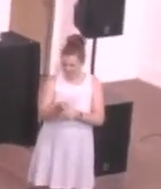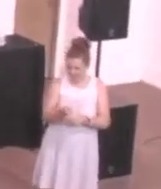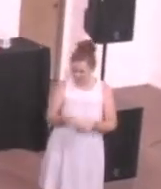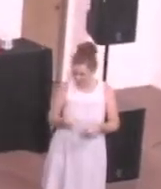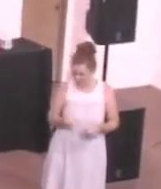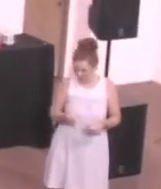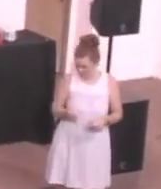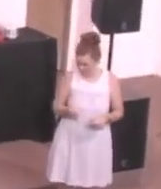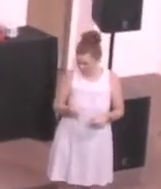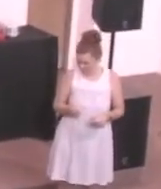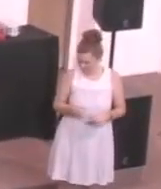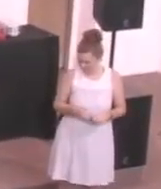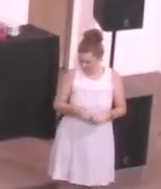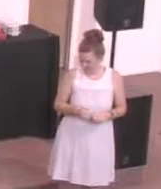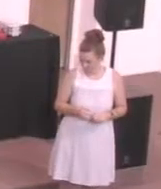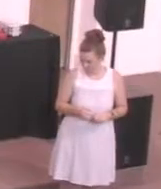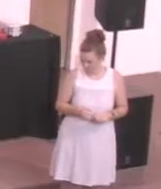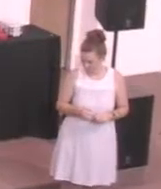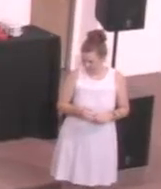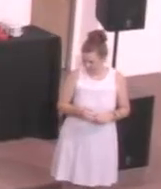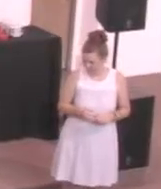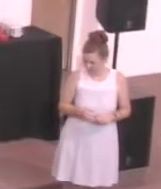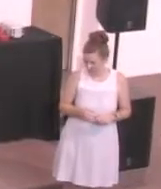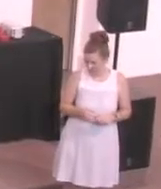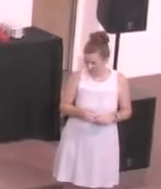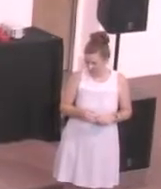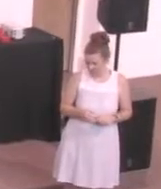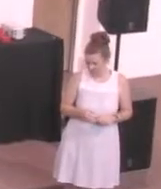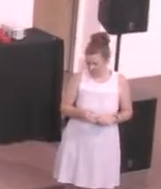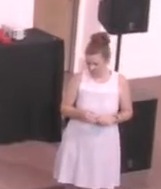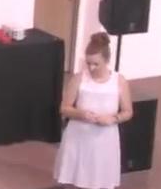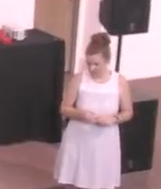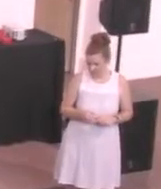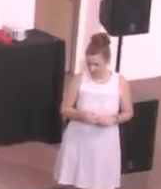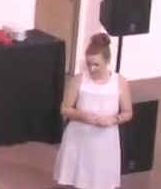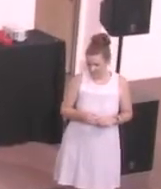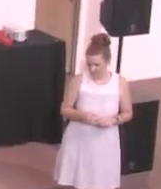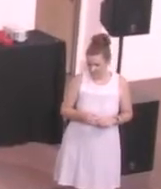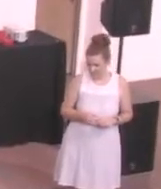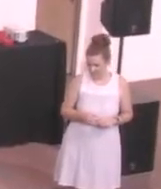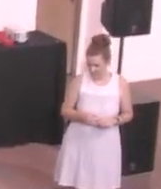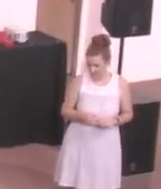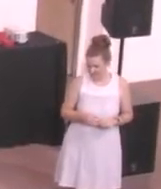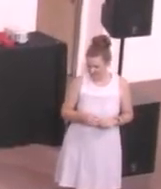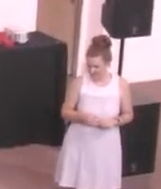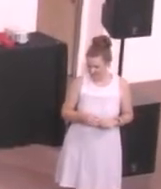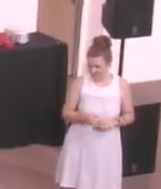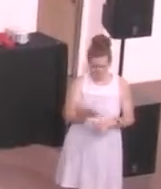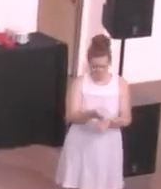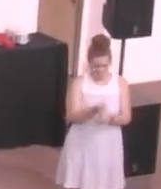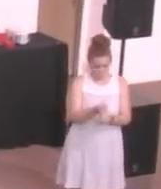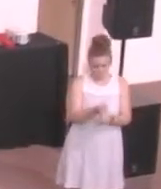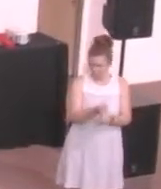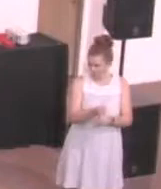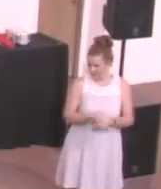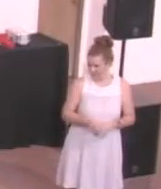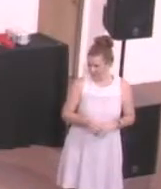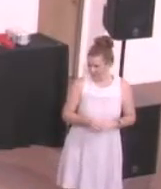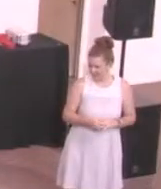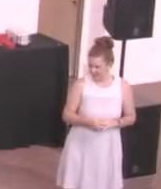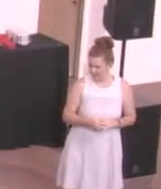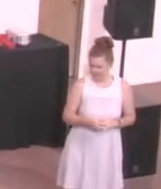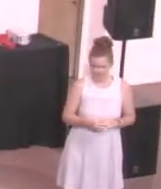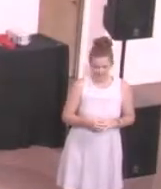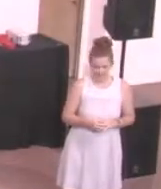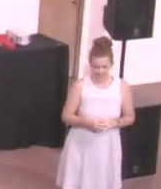time? Face him. That's good. I need you to grab his arm right there. Hold him. What's